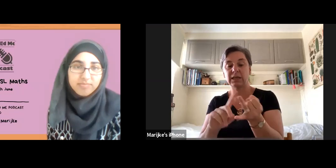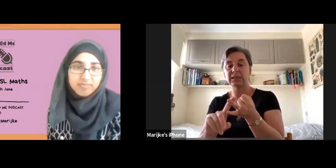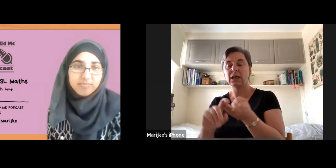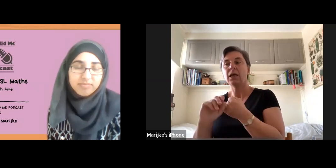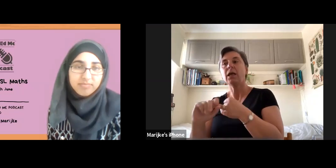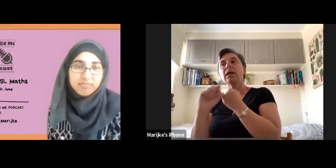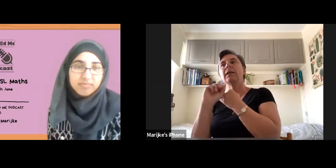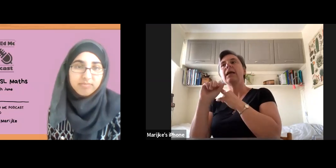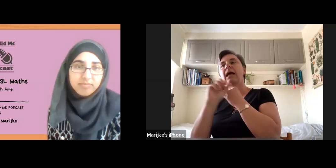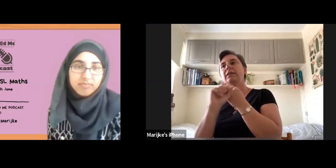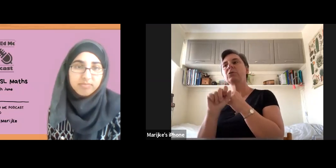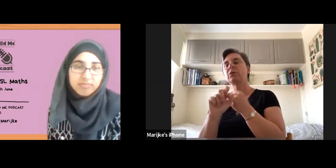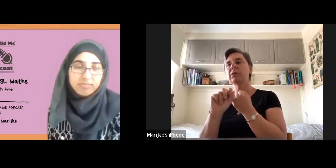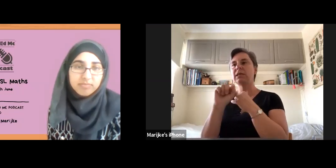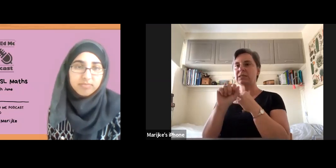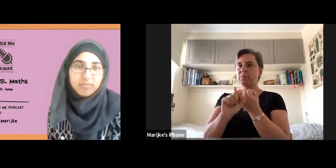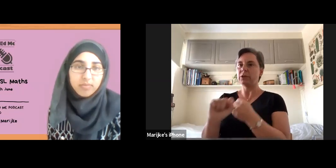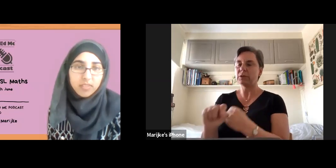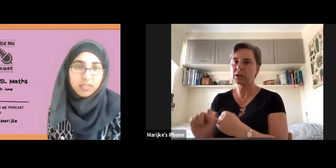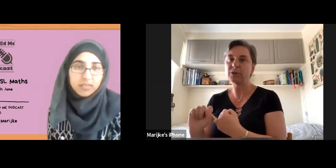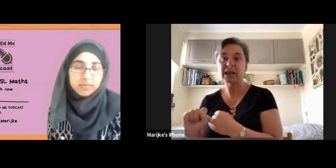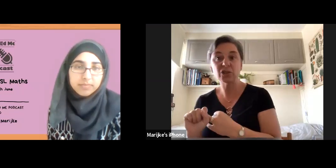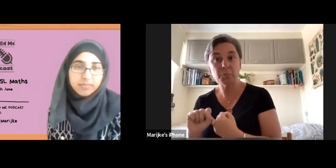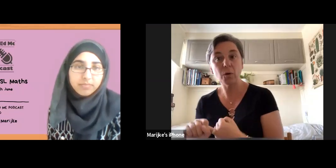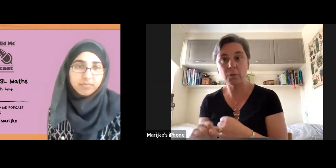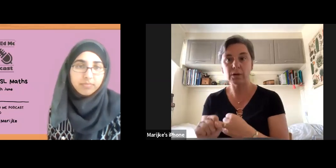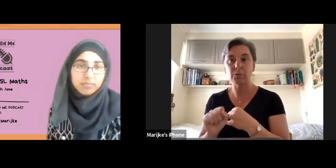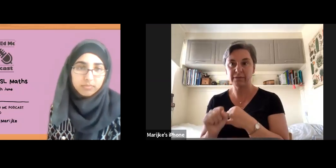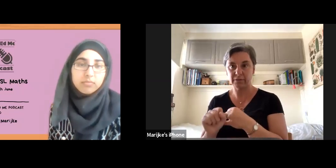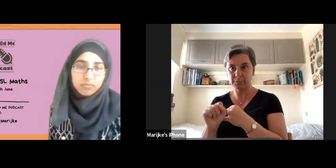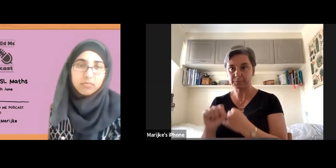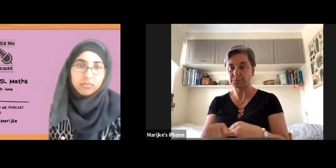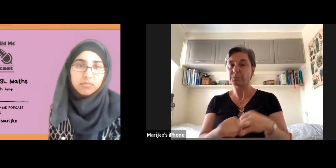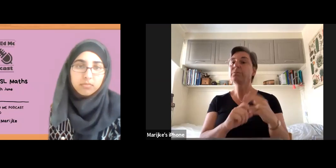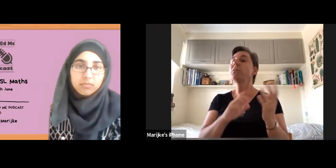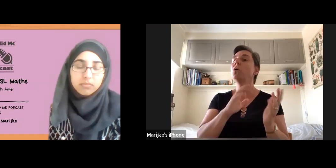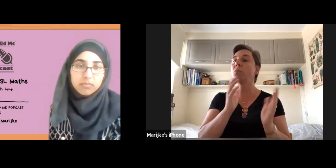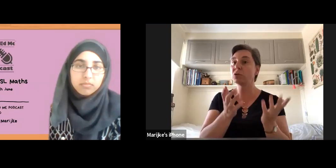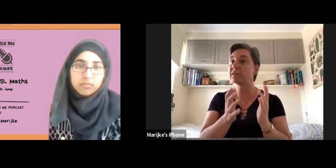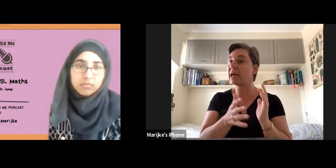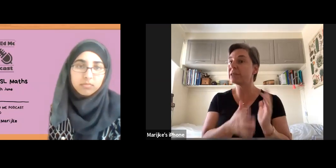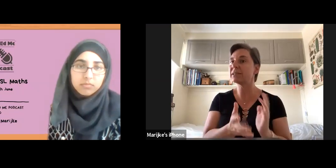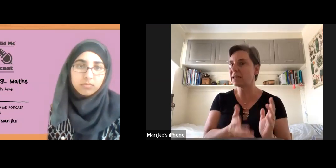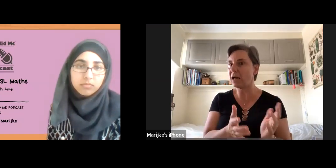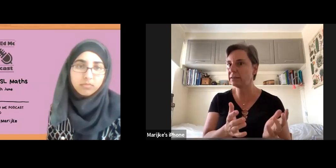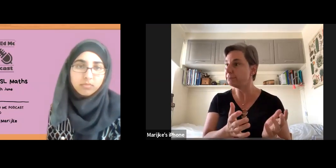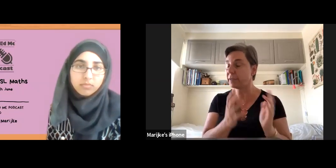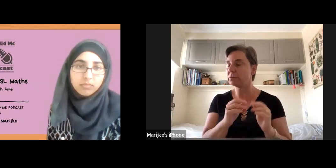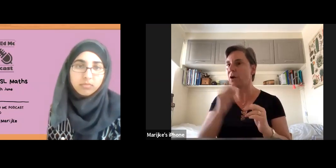kids. They get what's called the CSW, communication support worker with them, who most of the time can sign, not